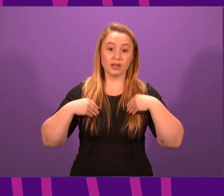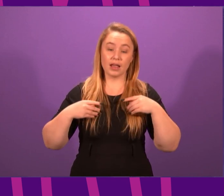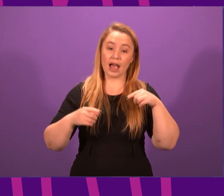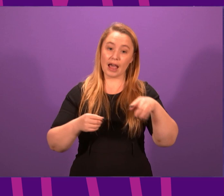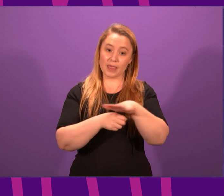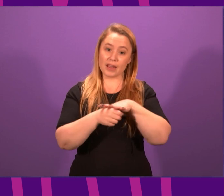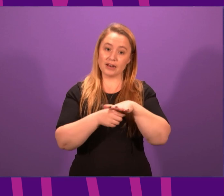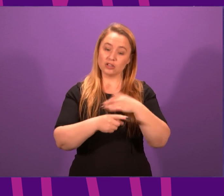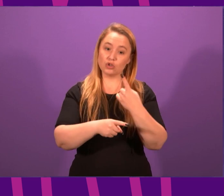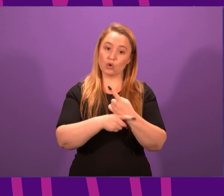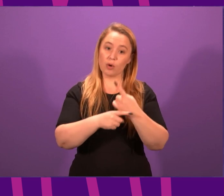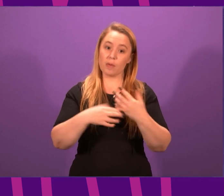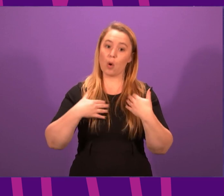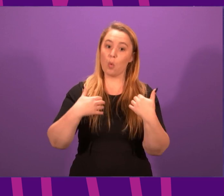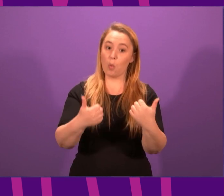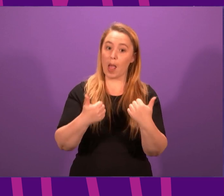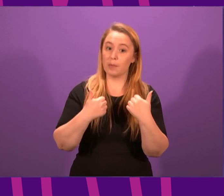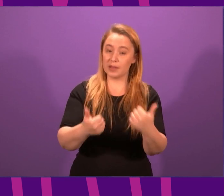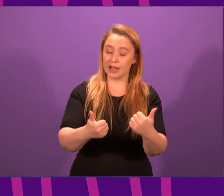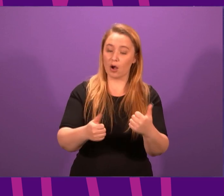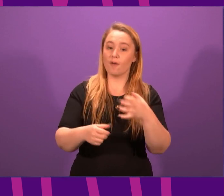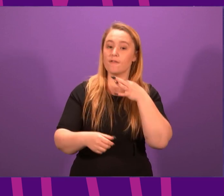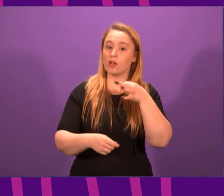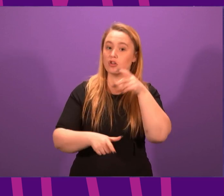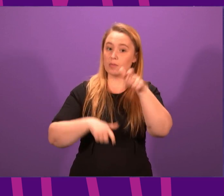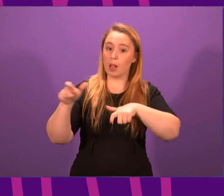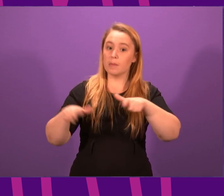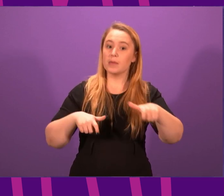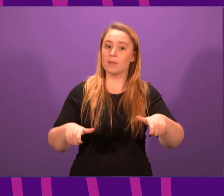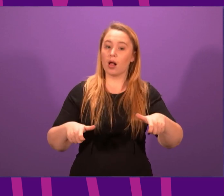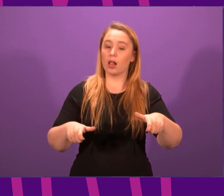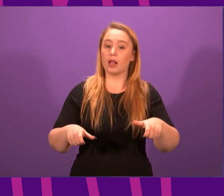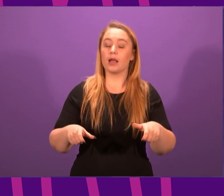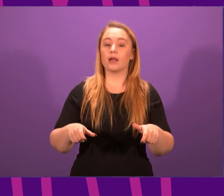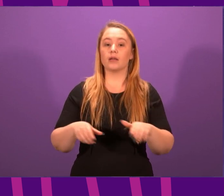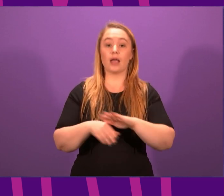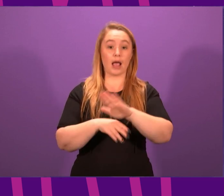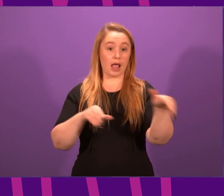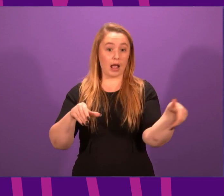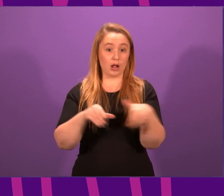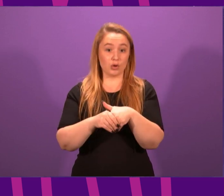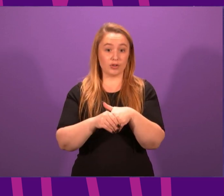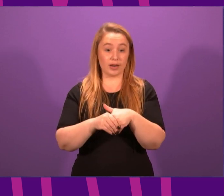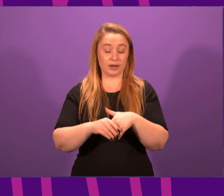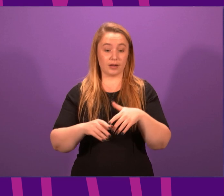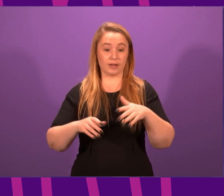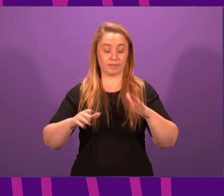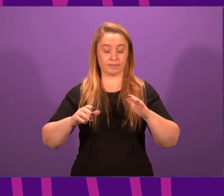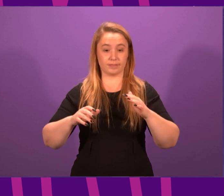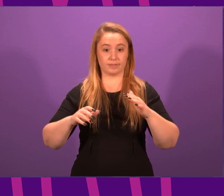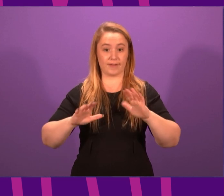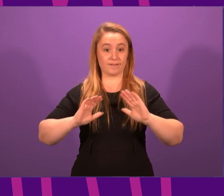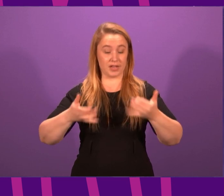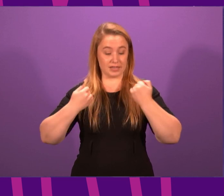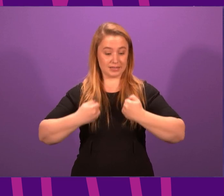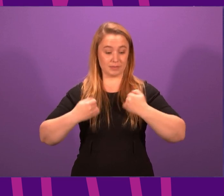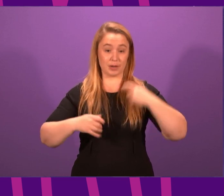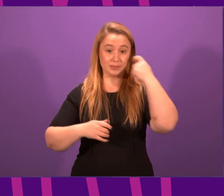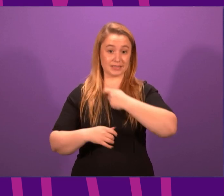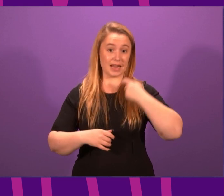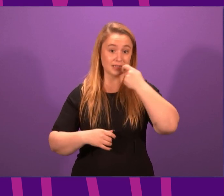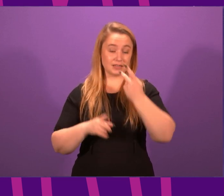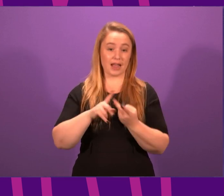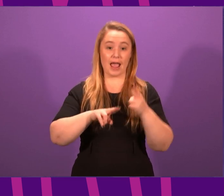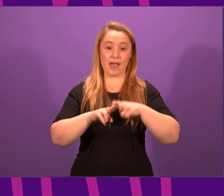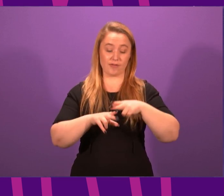places on the well-being of the most vulnerable, including extending asymptomatic testing to those most at